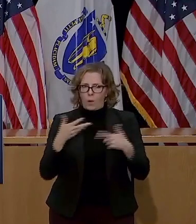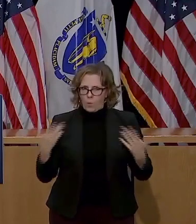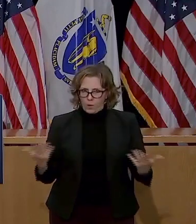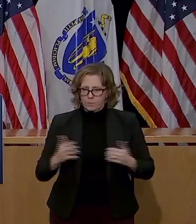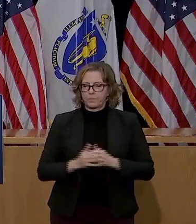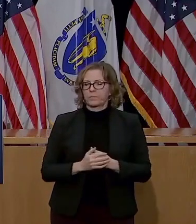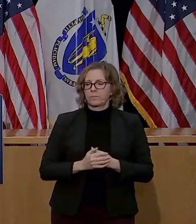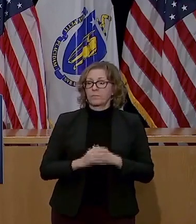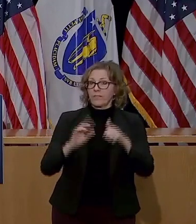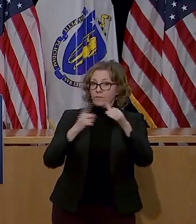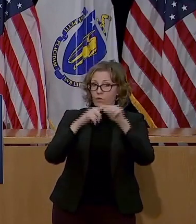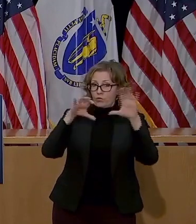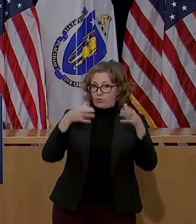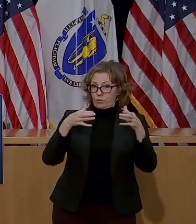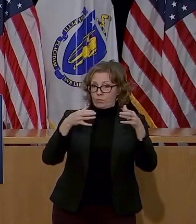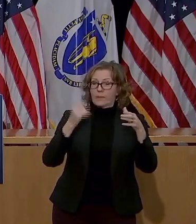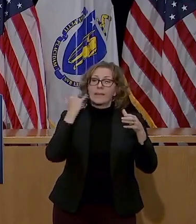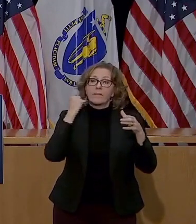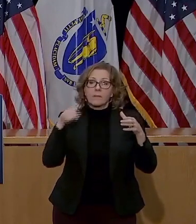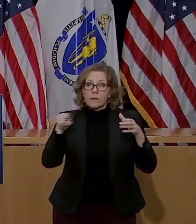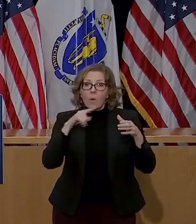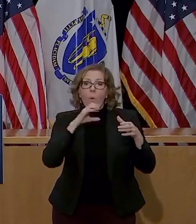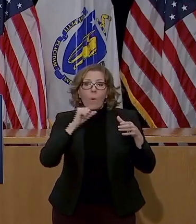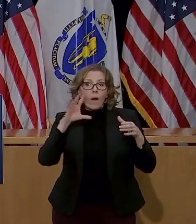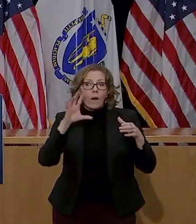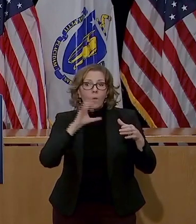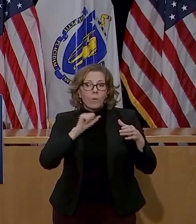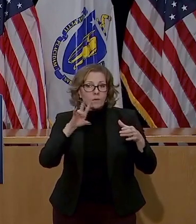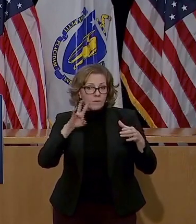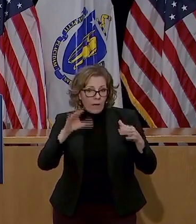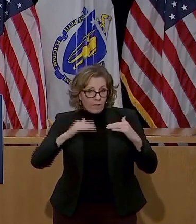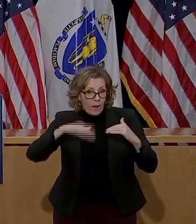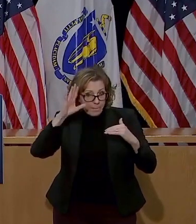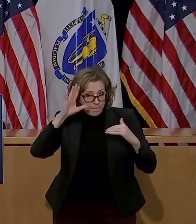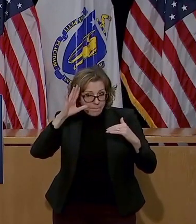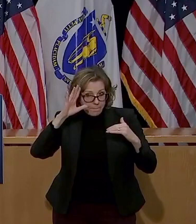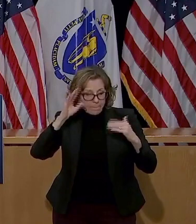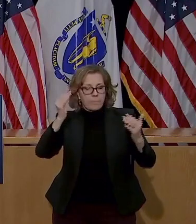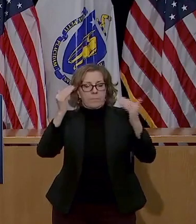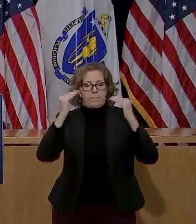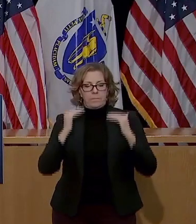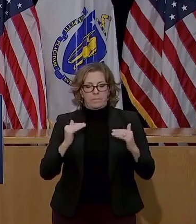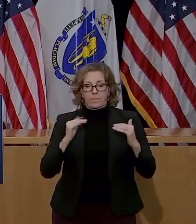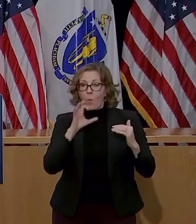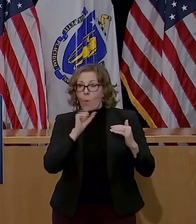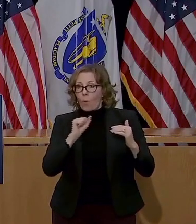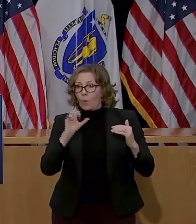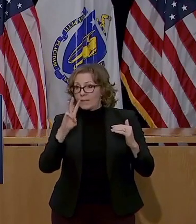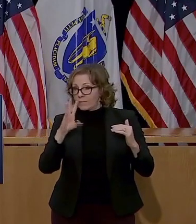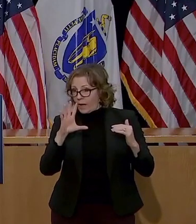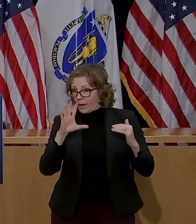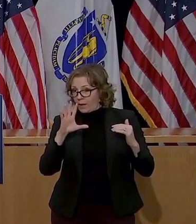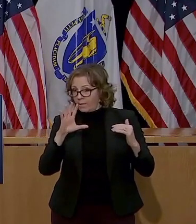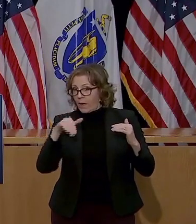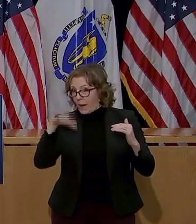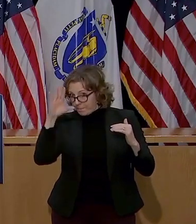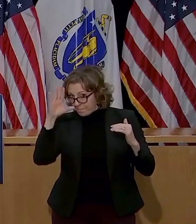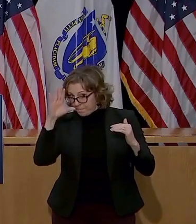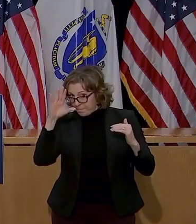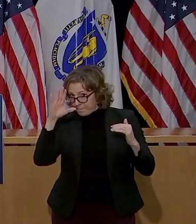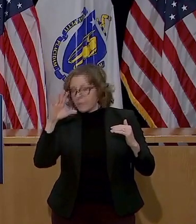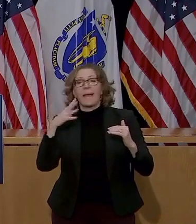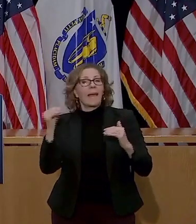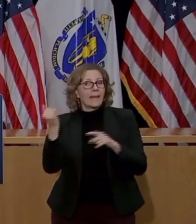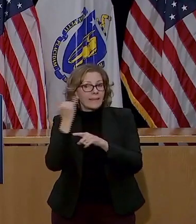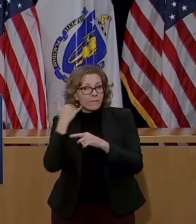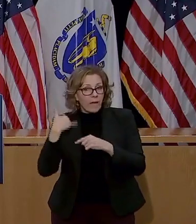that are age 75 and older, adults that are age 65 and older, and individuals with 2 or